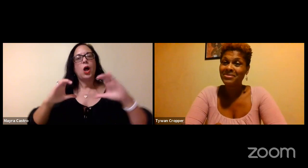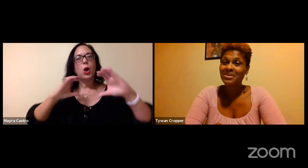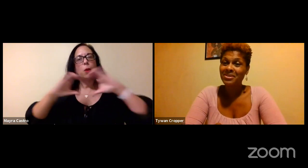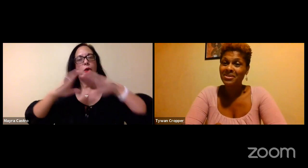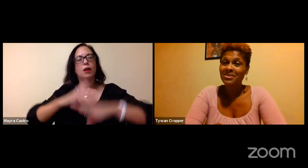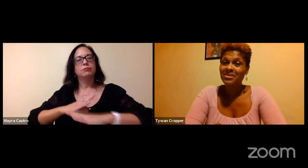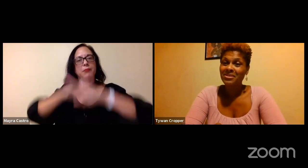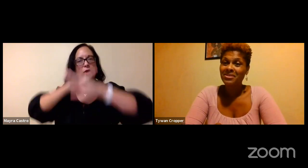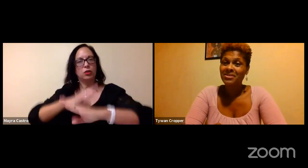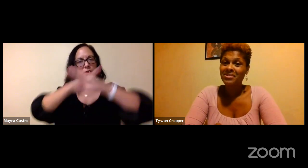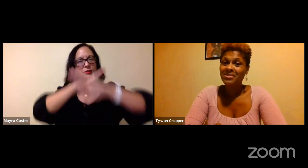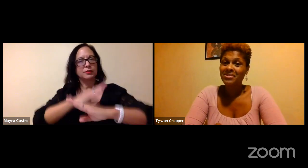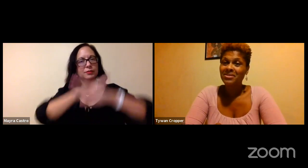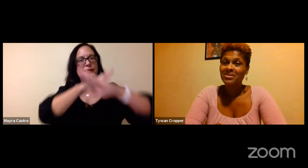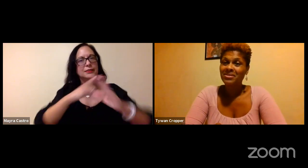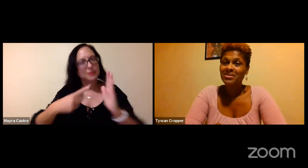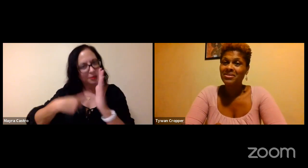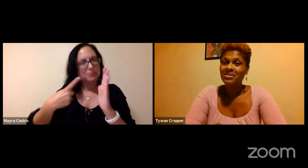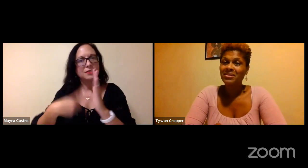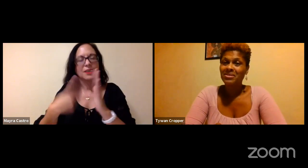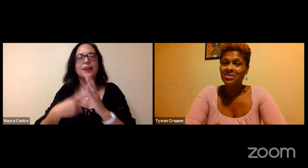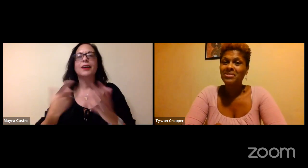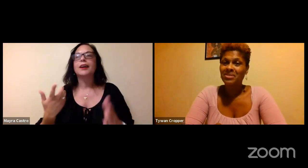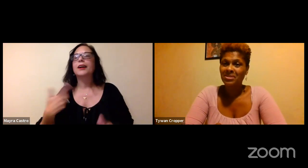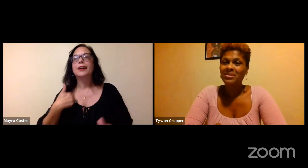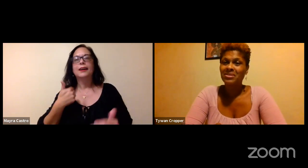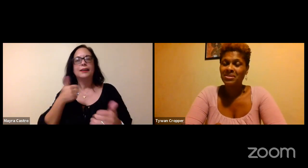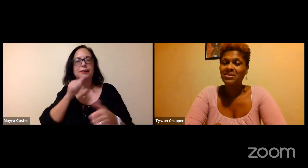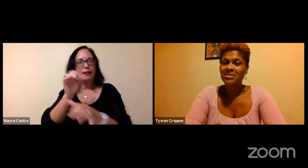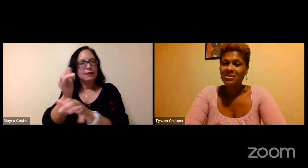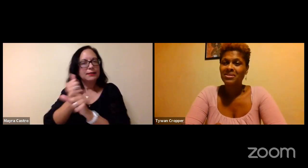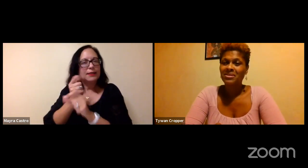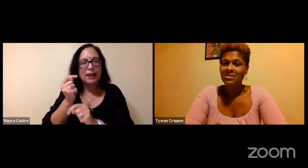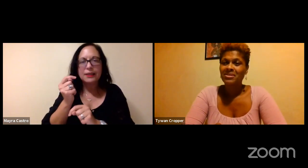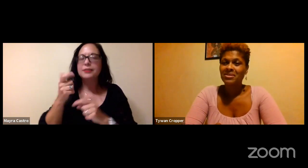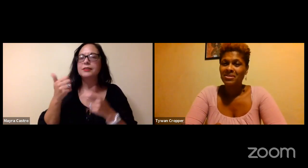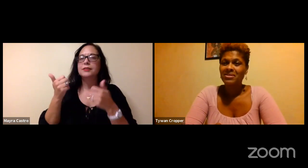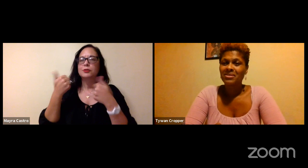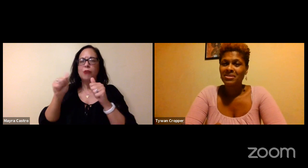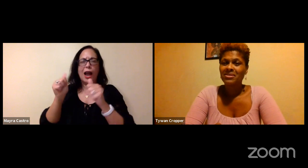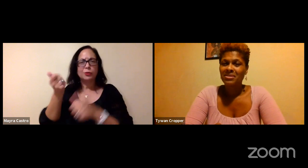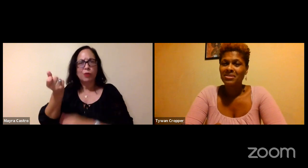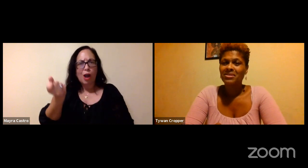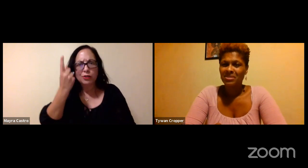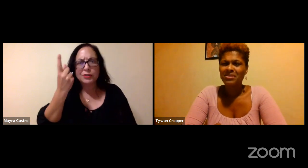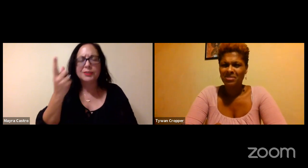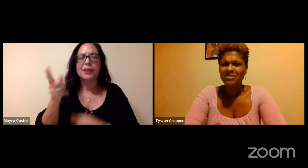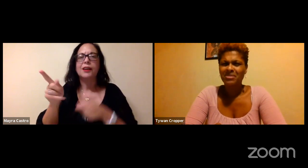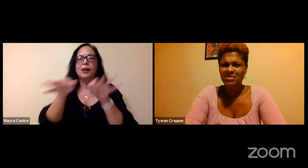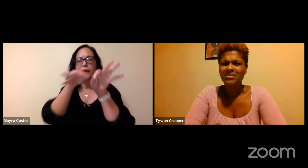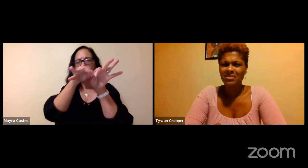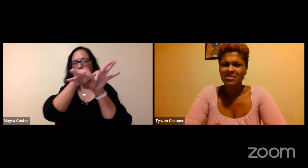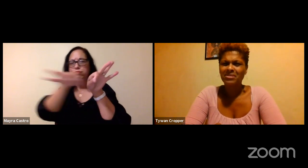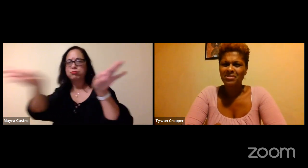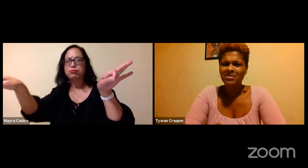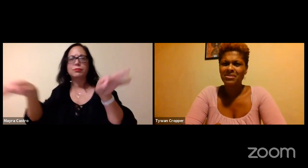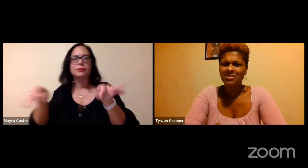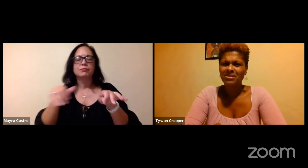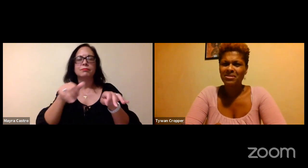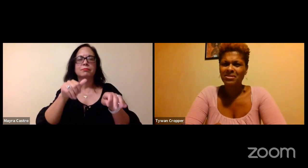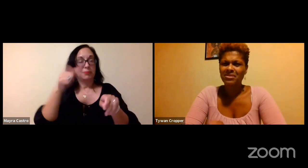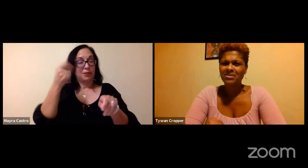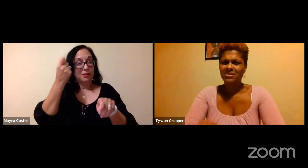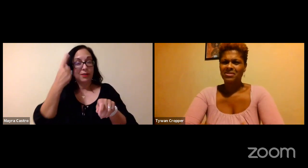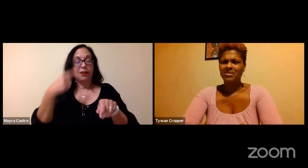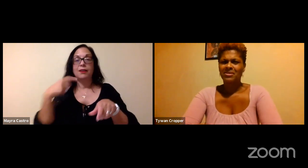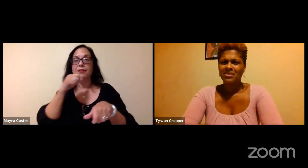we say. There were some communication barriers with my parents because they were only speaking Spanish, and I wasn't